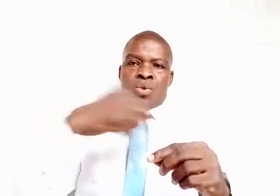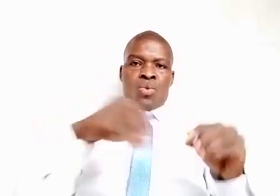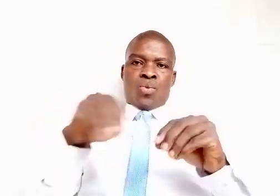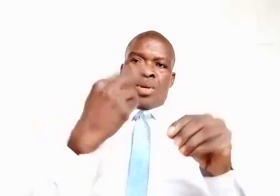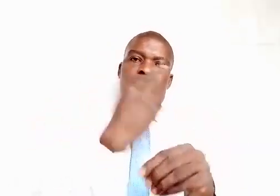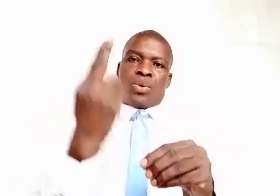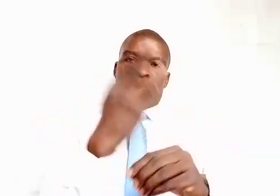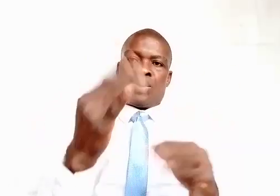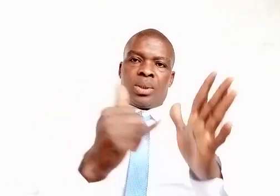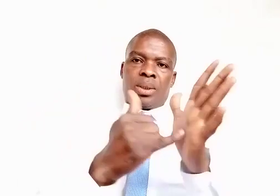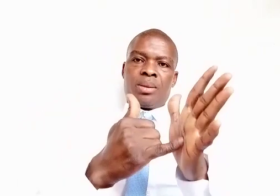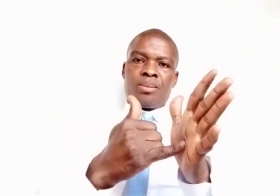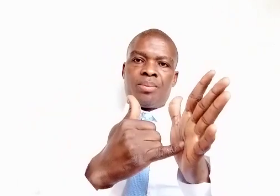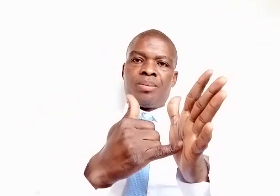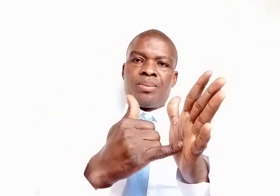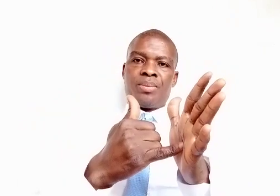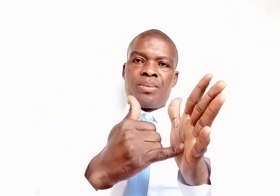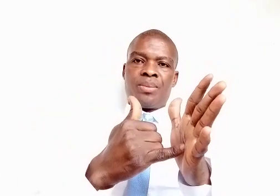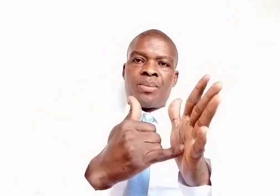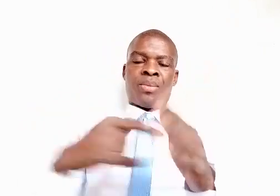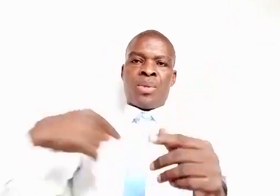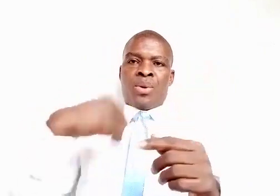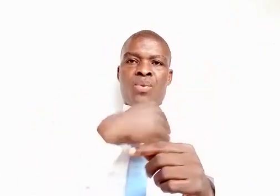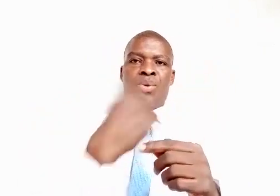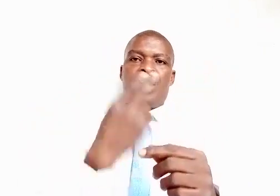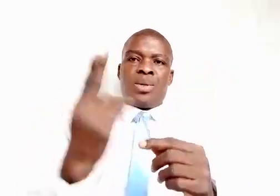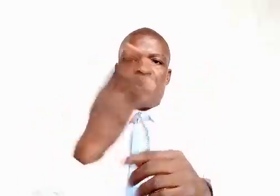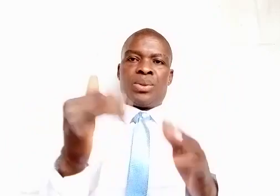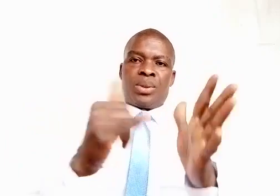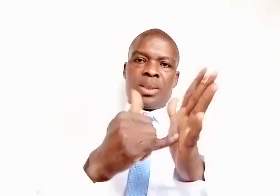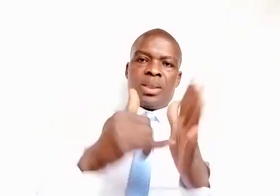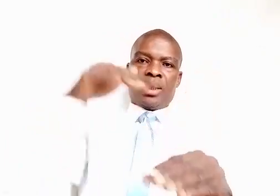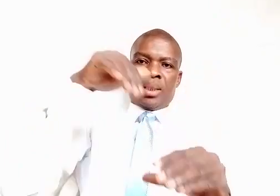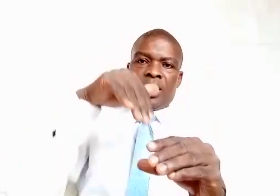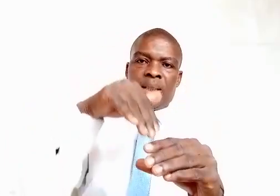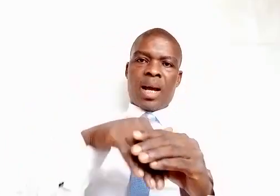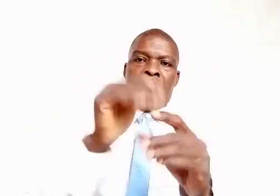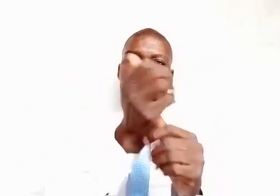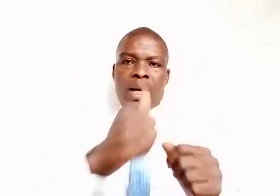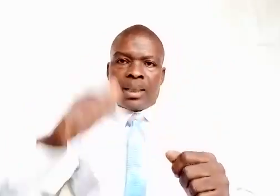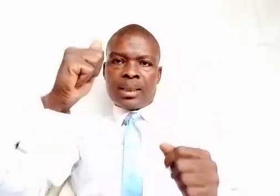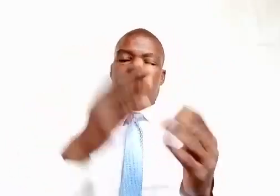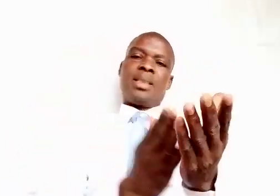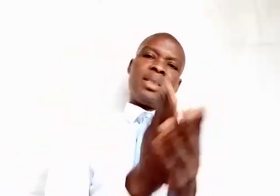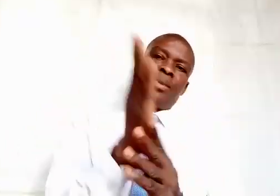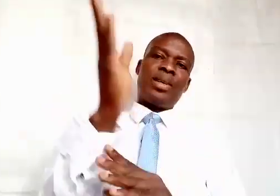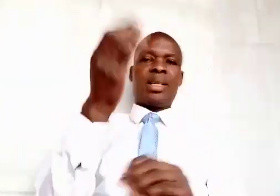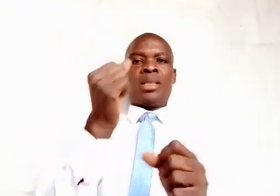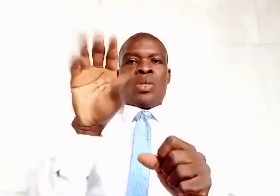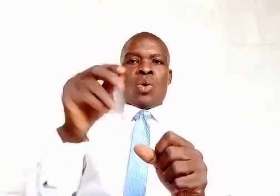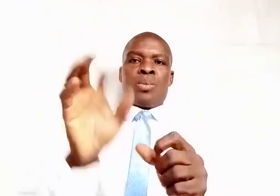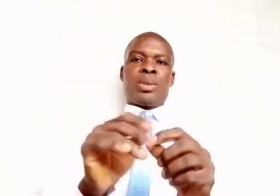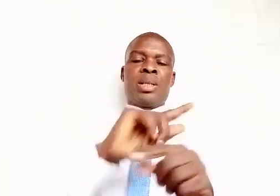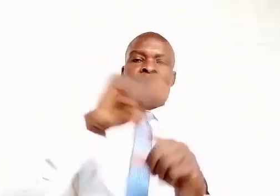pronouns? We use a reflexive pronoun as a direct object when the object is the